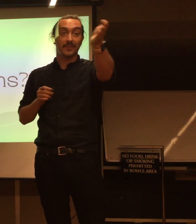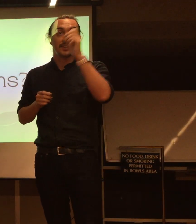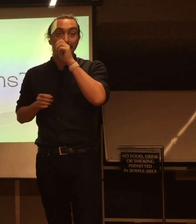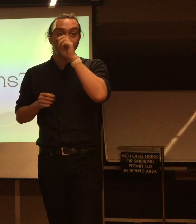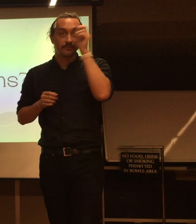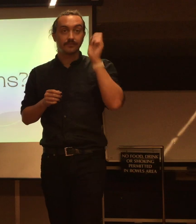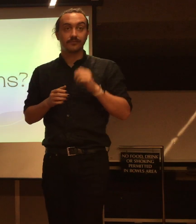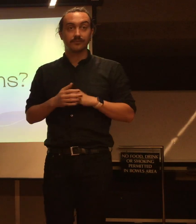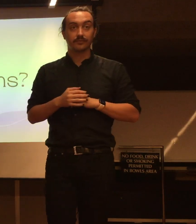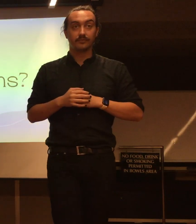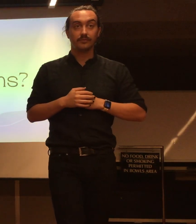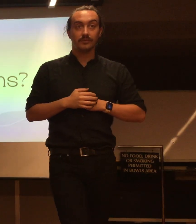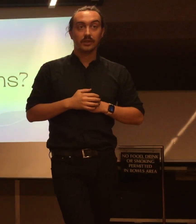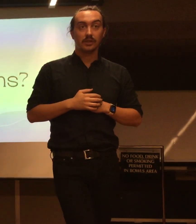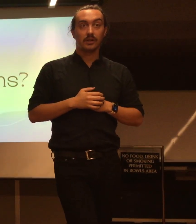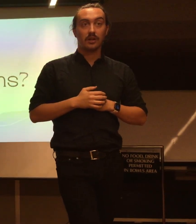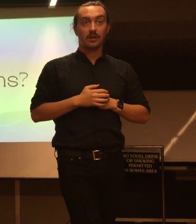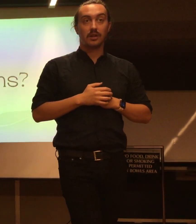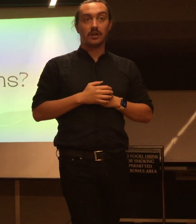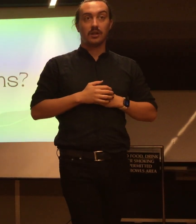Yeah. Yeah.